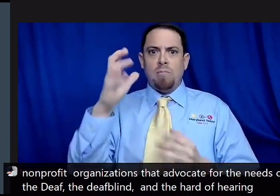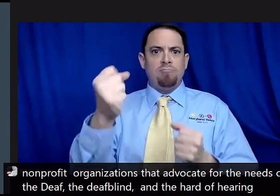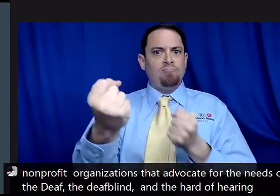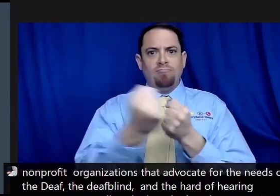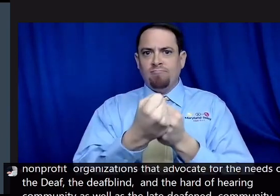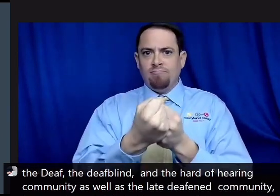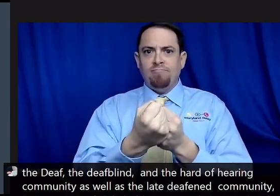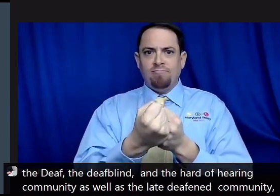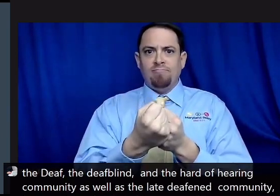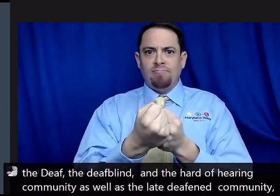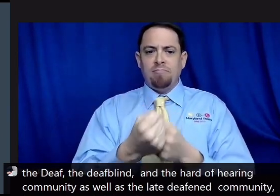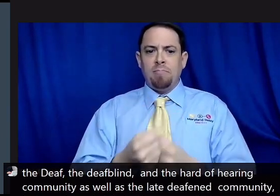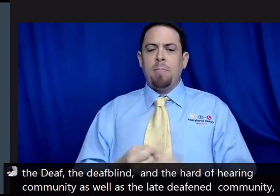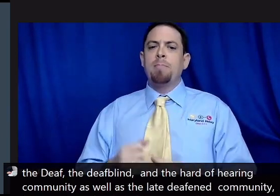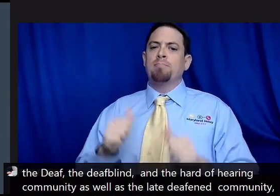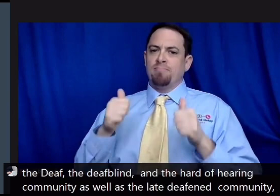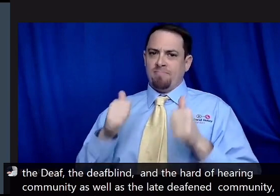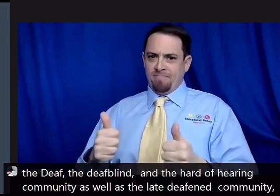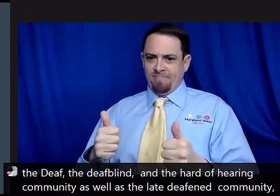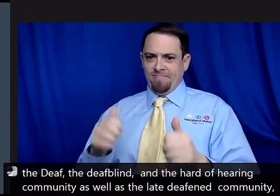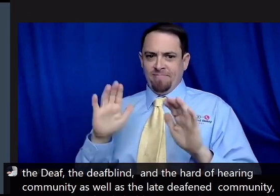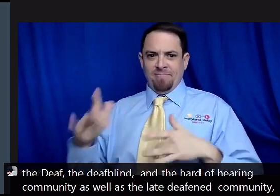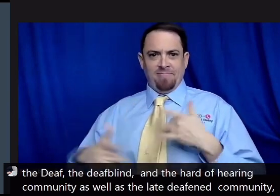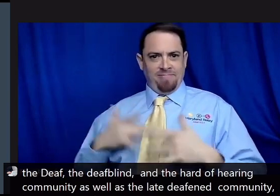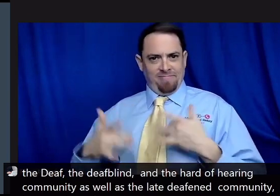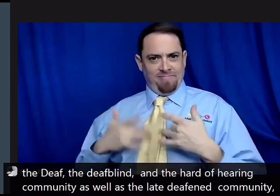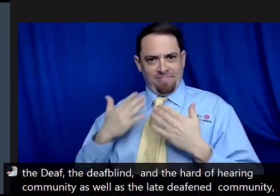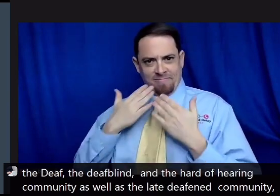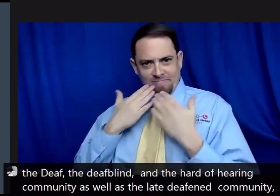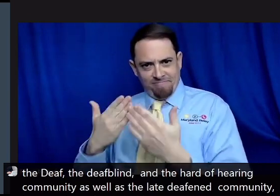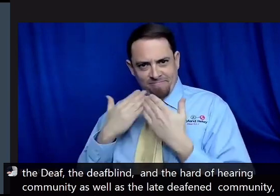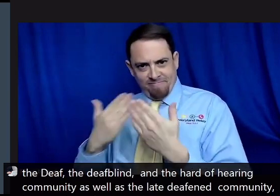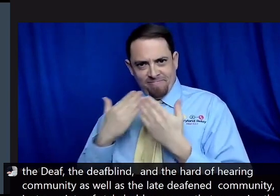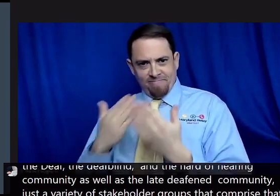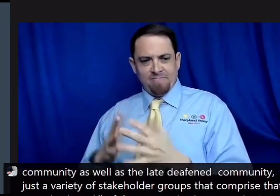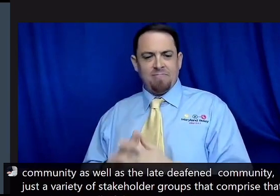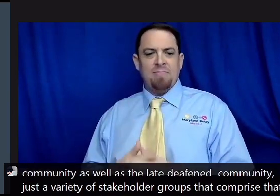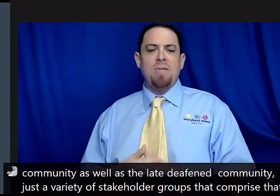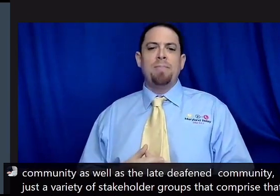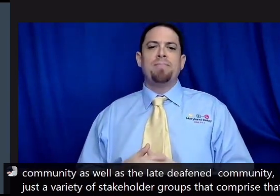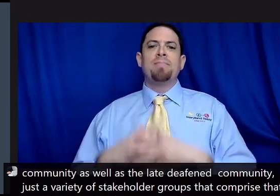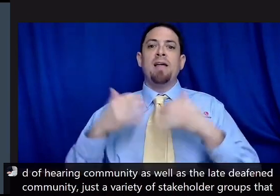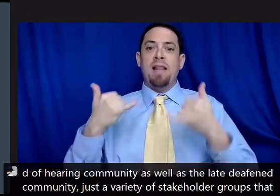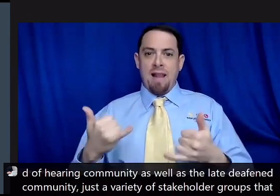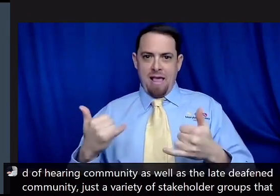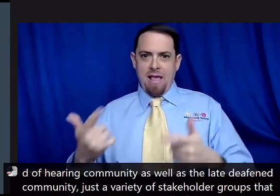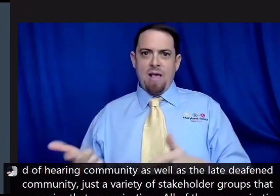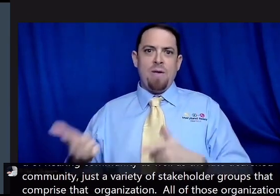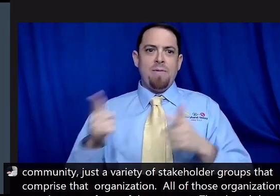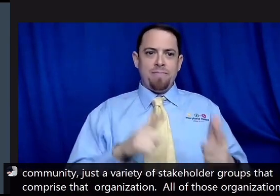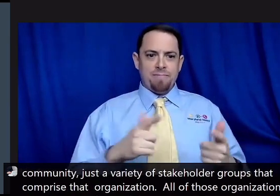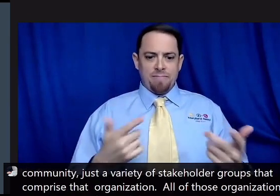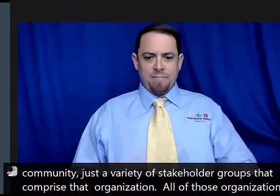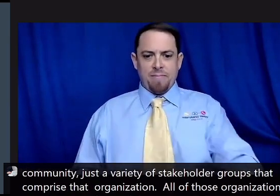of those organizations were in strong favor of the concept. They loved the idea, and they were very, very